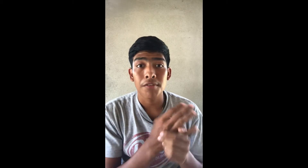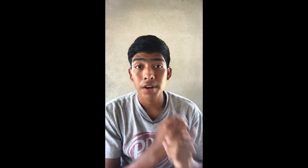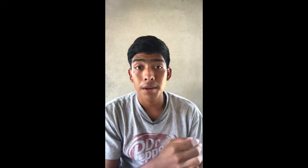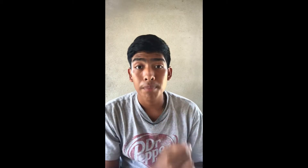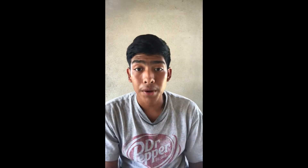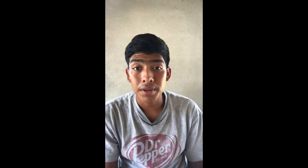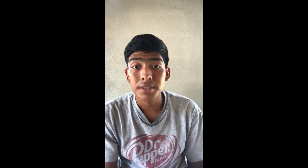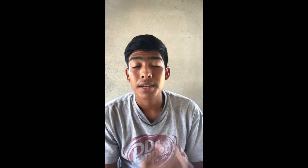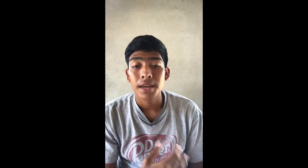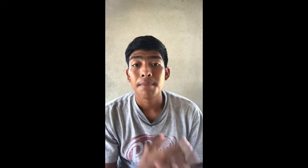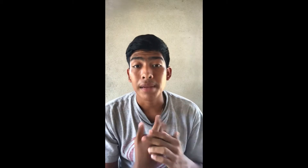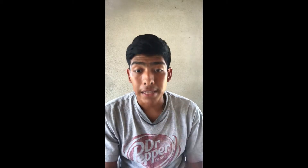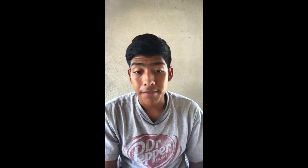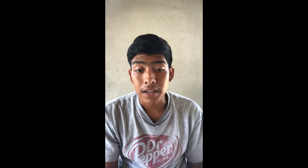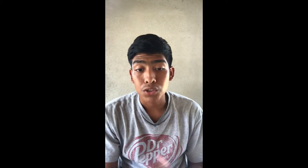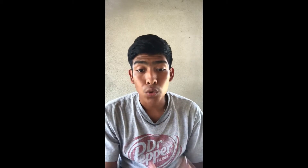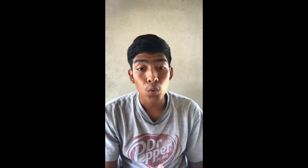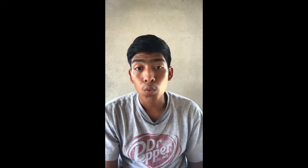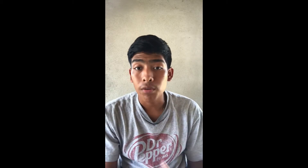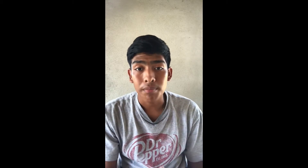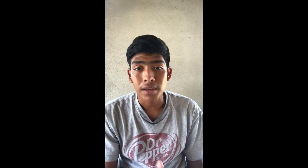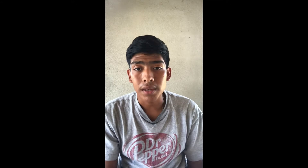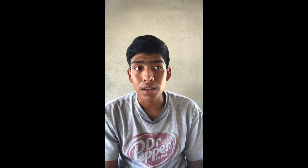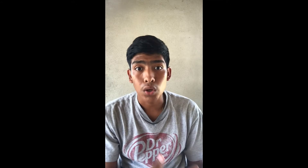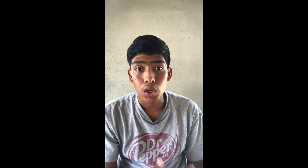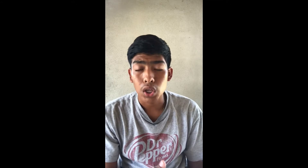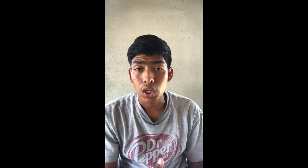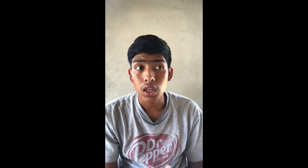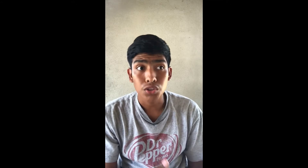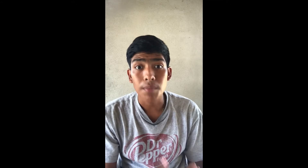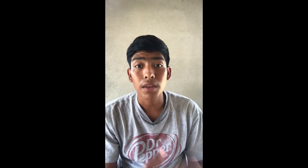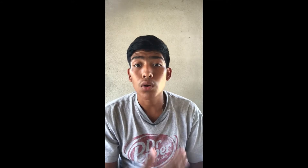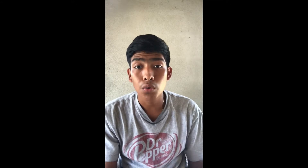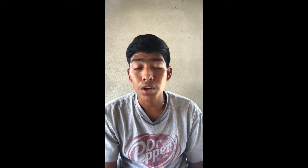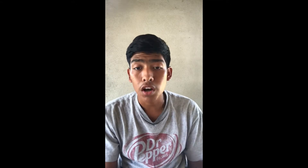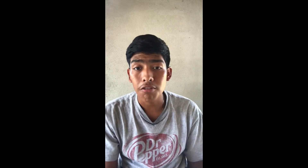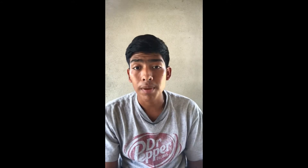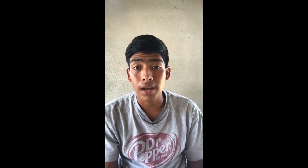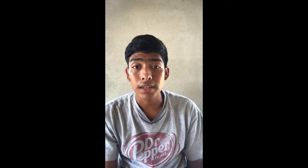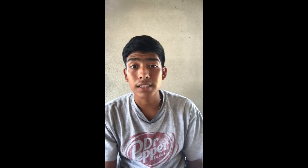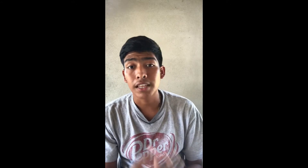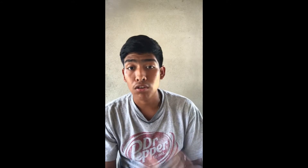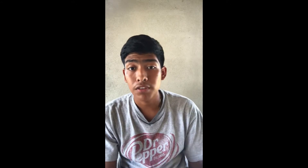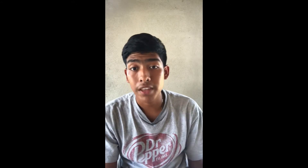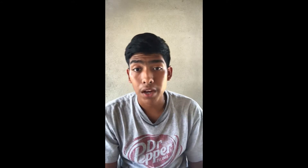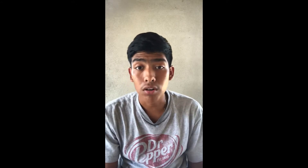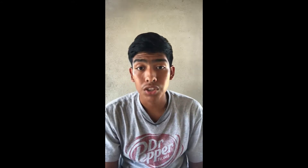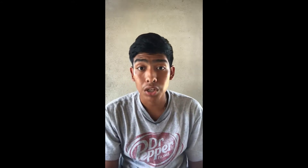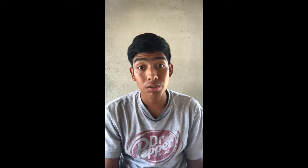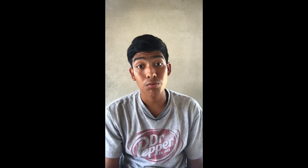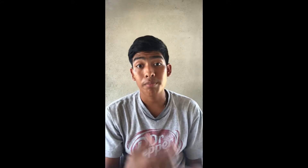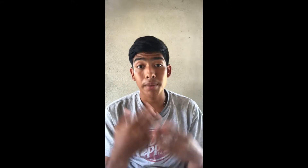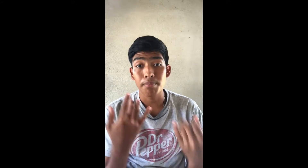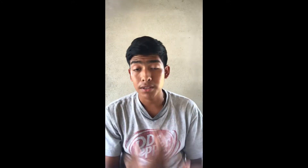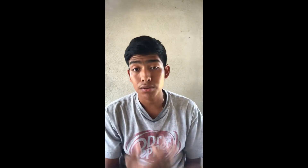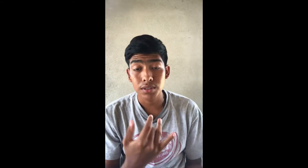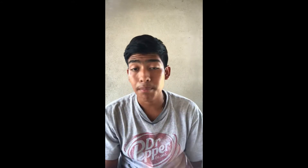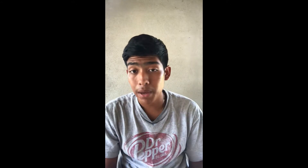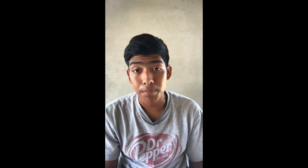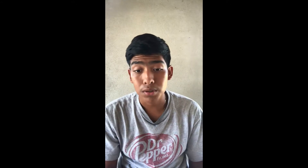African parents believed, that school won't be something good enough, because at the end of the day her children would be pencils and papers,